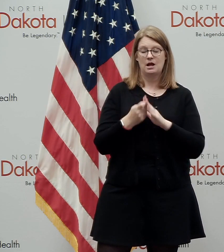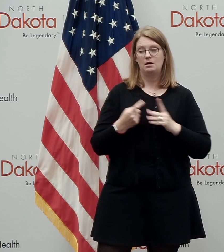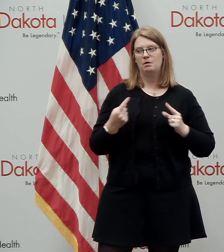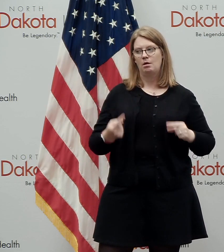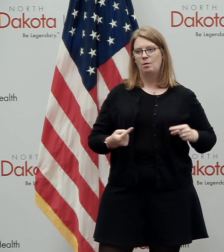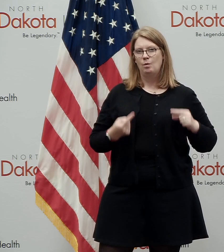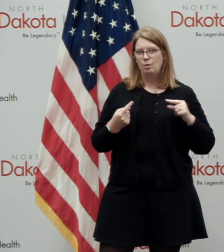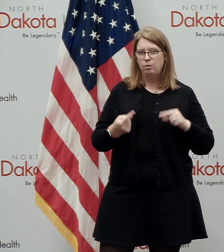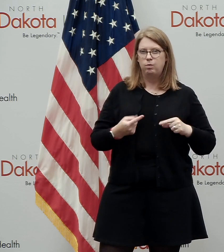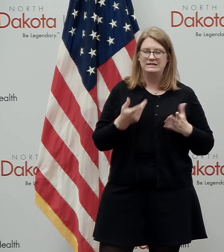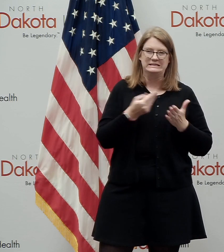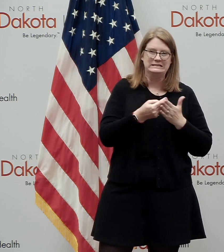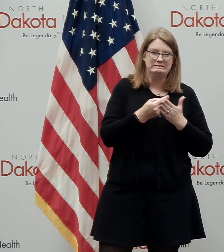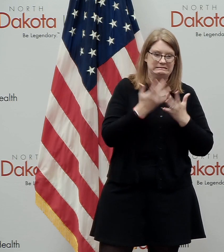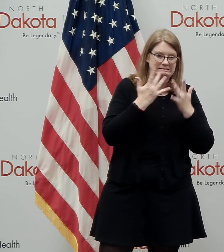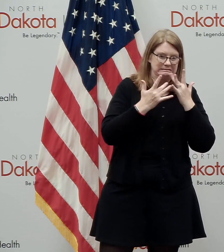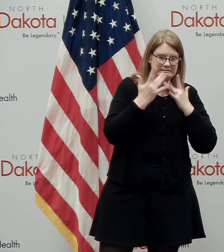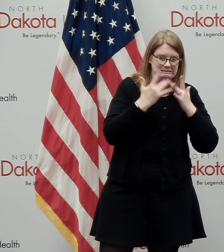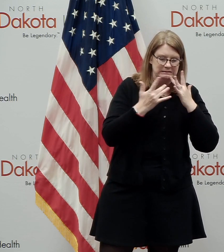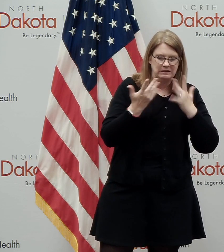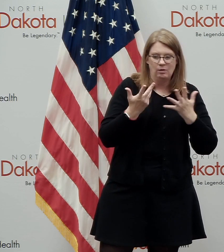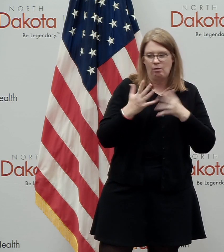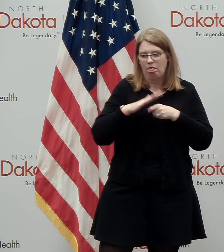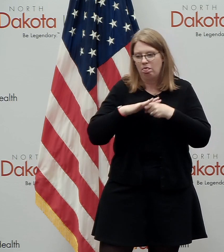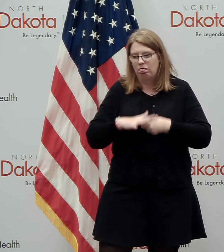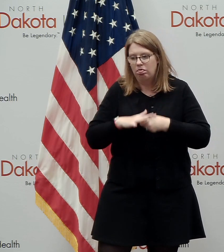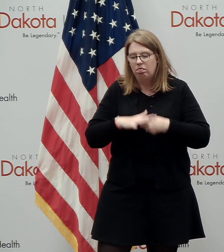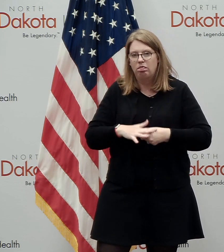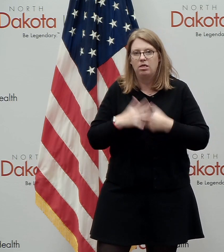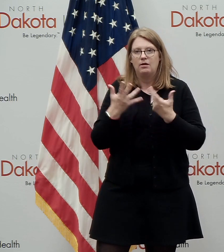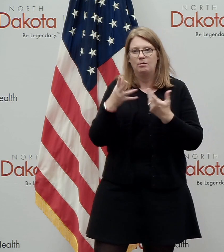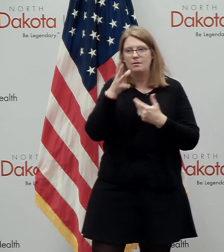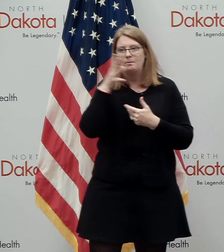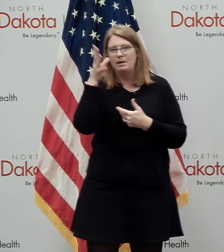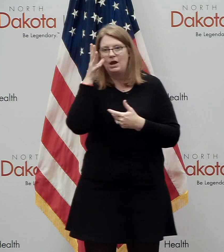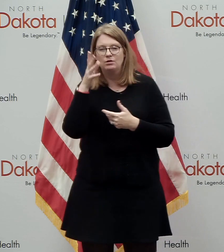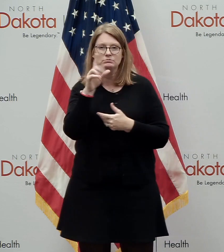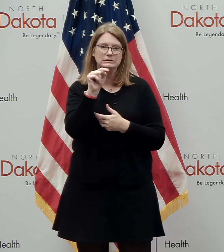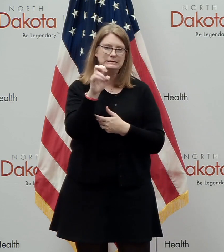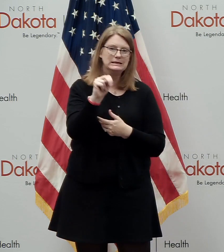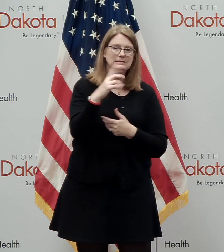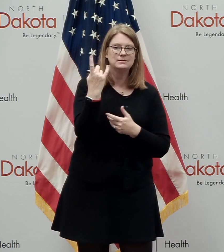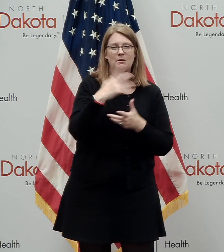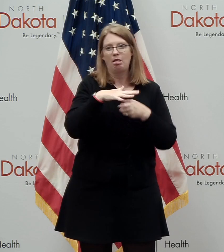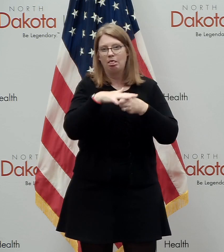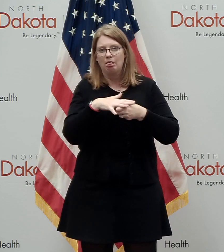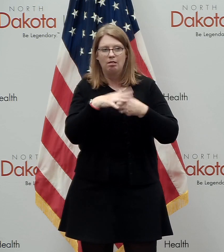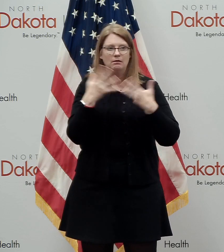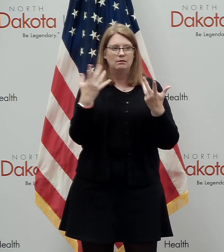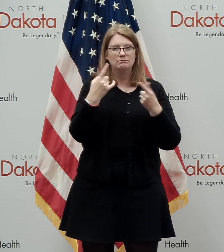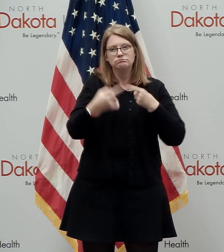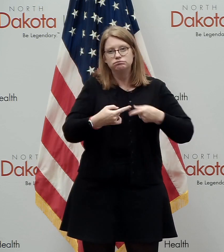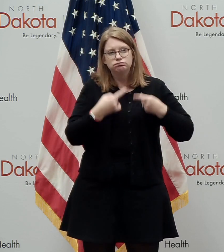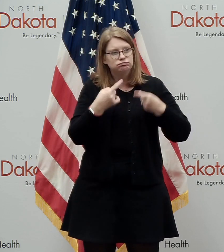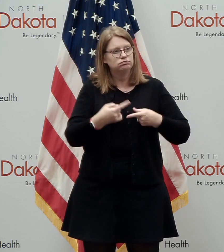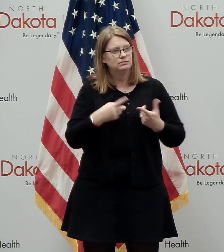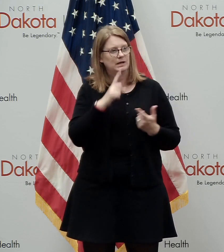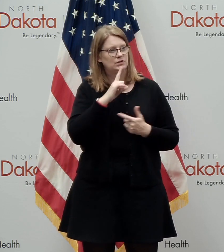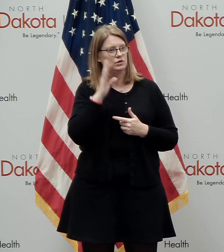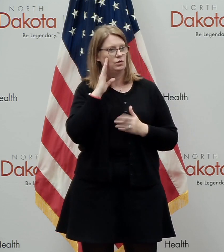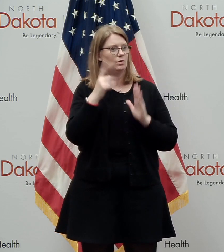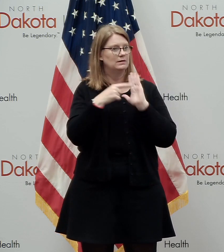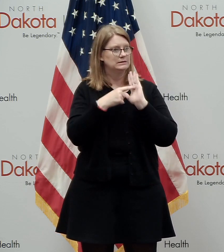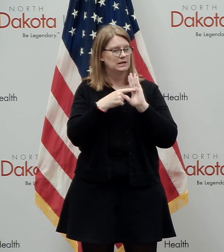challenge, whether it's financial or stress that parents or teenagers, anybody might be having, again, make sure you know the